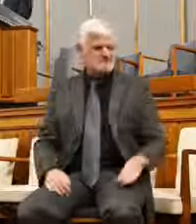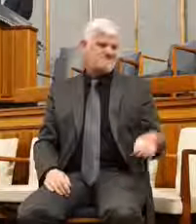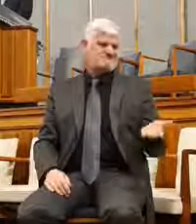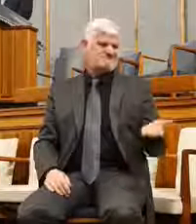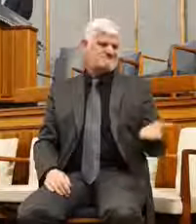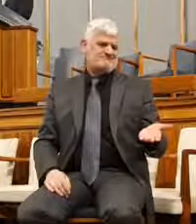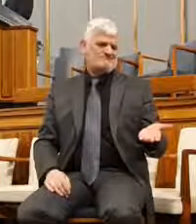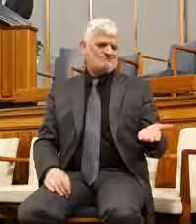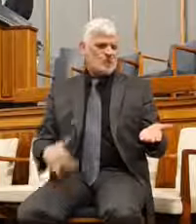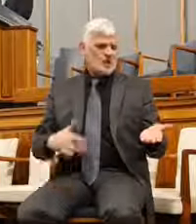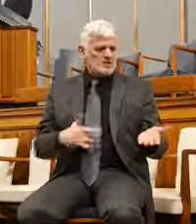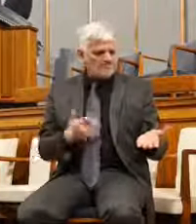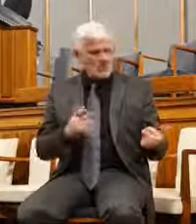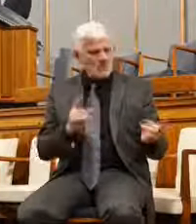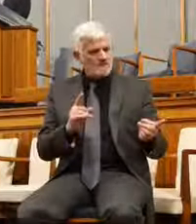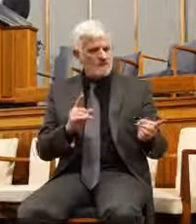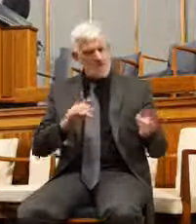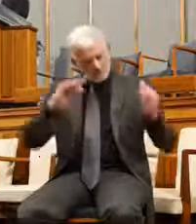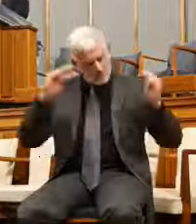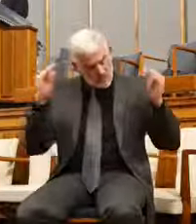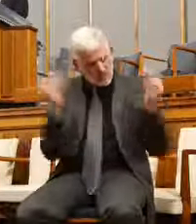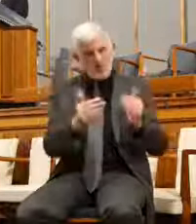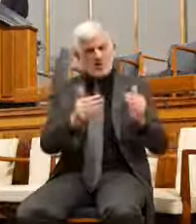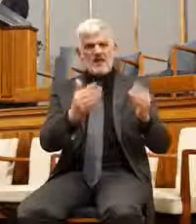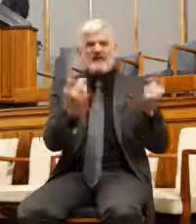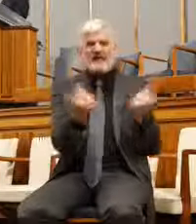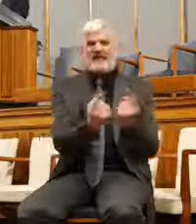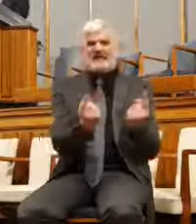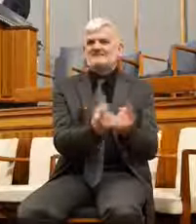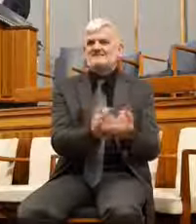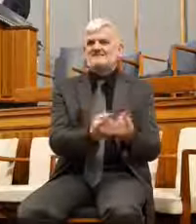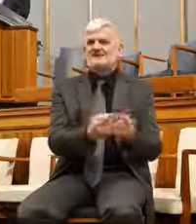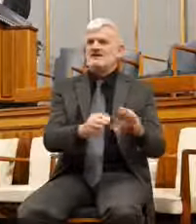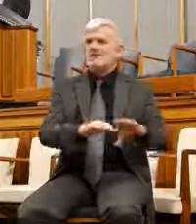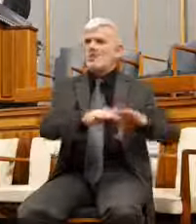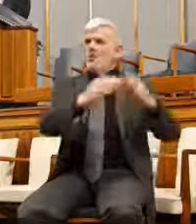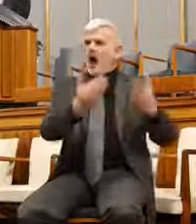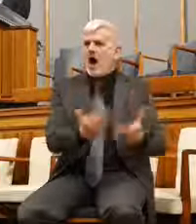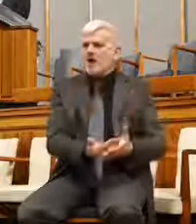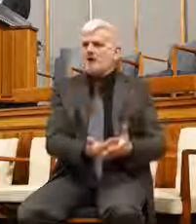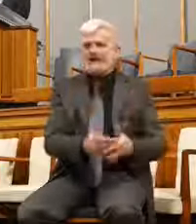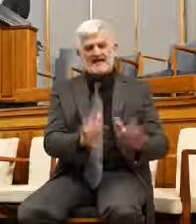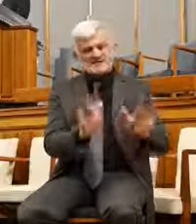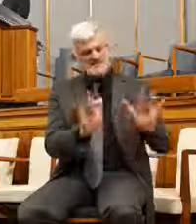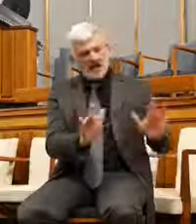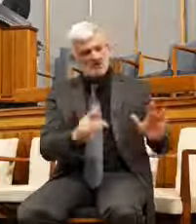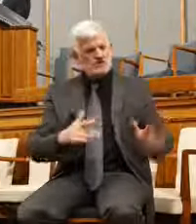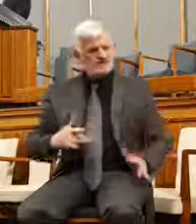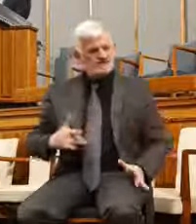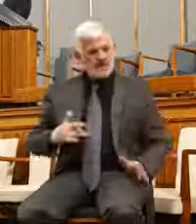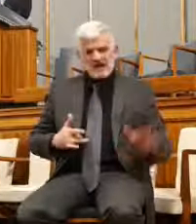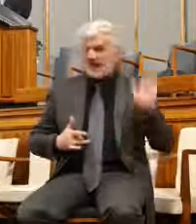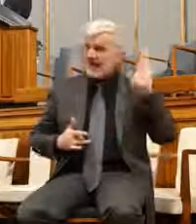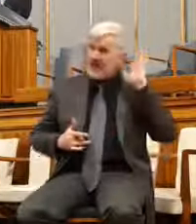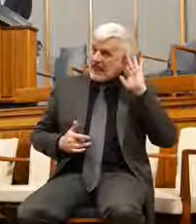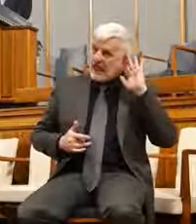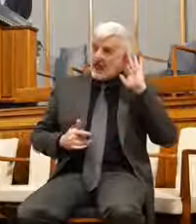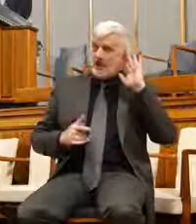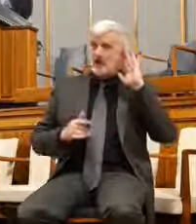and now, for the things you can touch and possess and feel and hear and